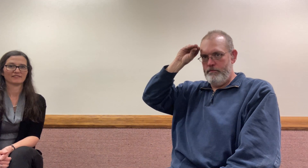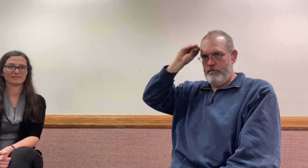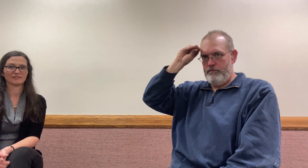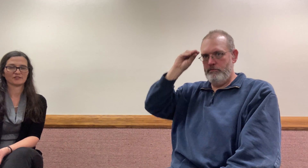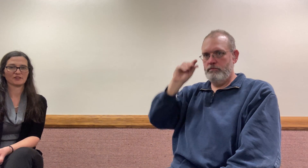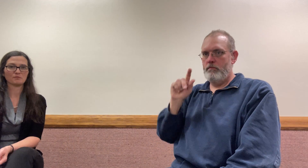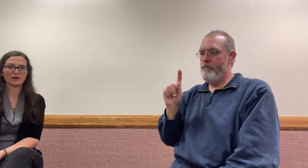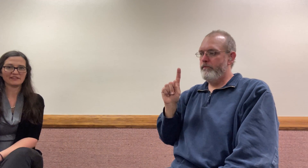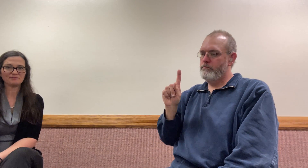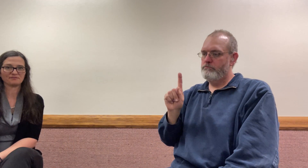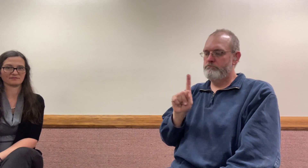There's a young boy.